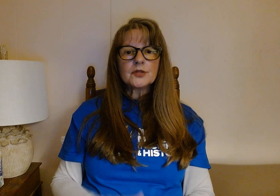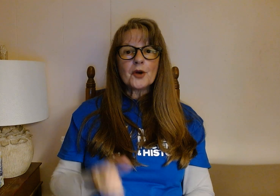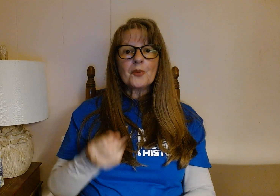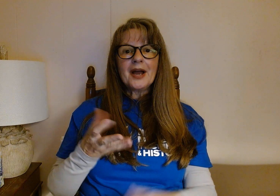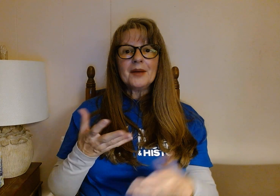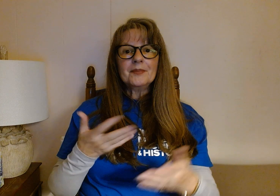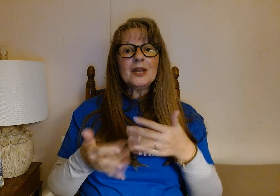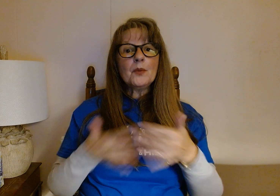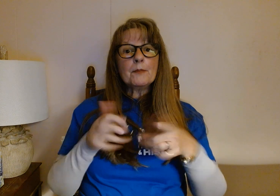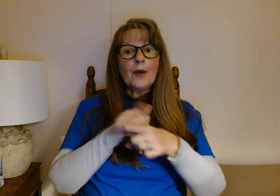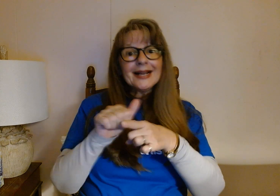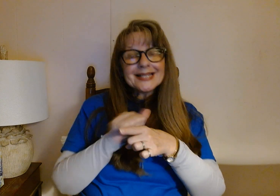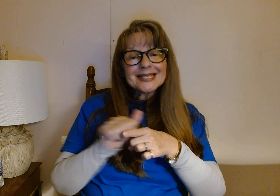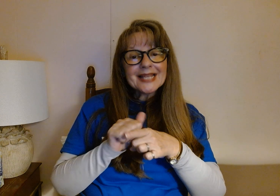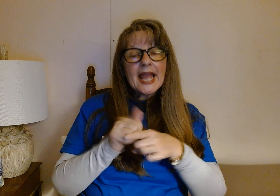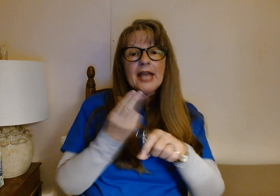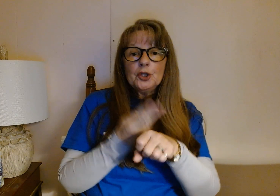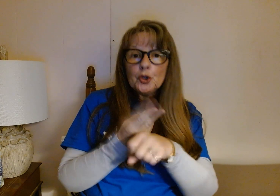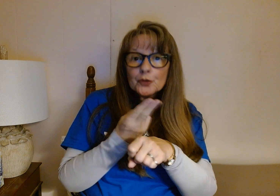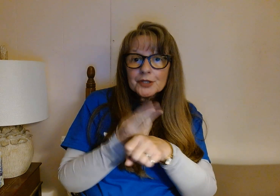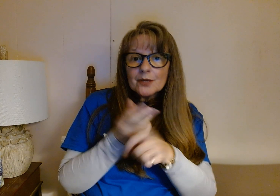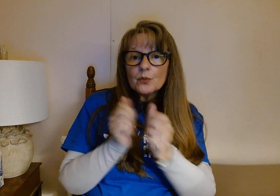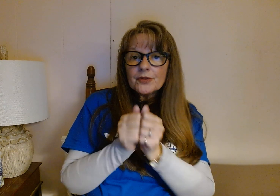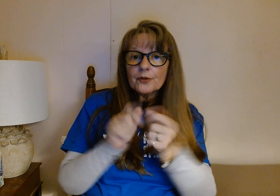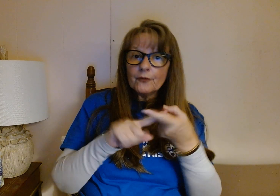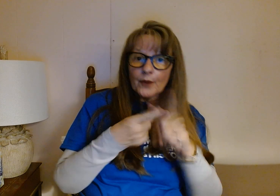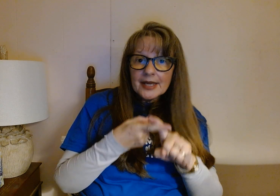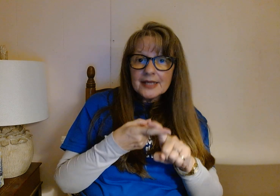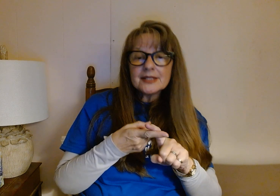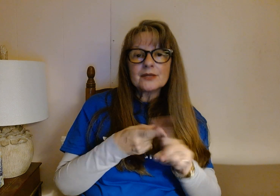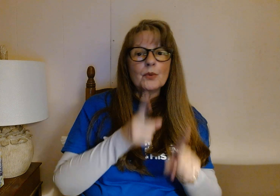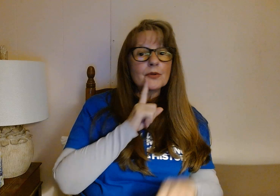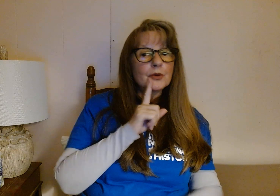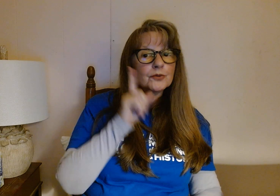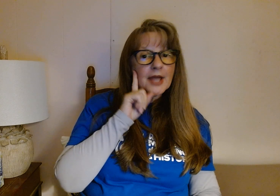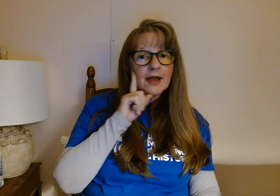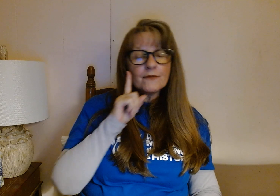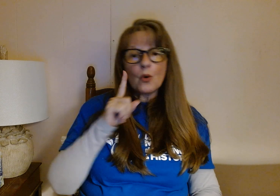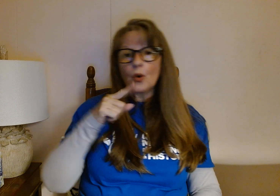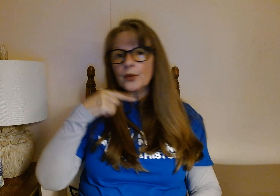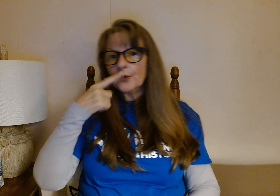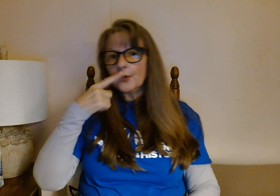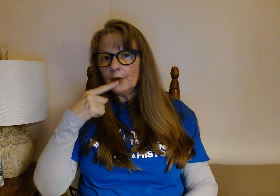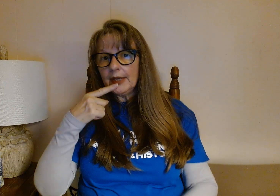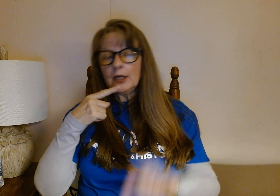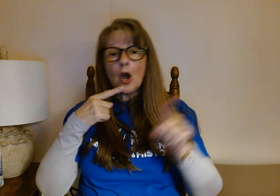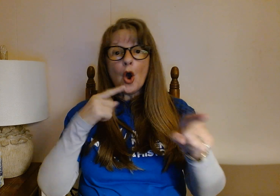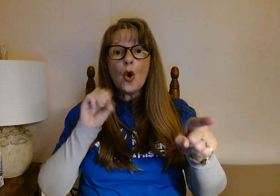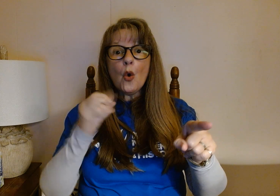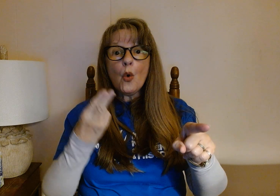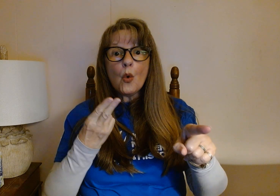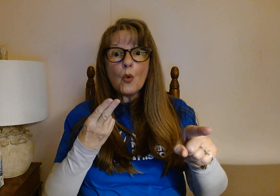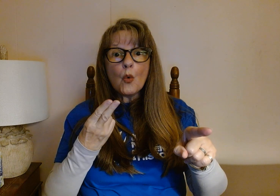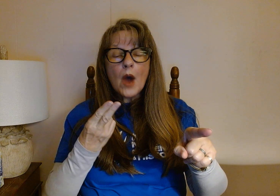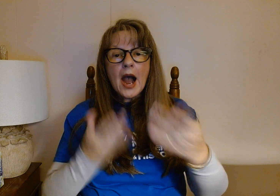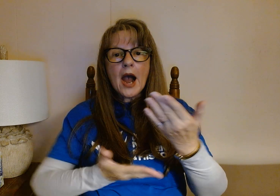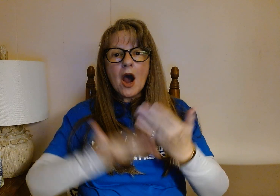So anyway, practice and use it with your friends, whether they're deaf or they're hearing. Oh, I